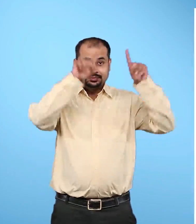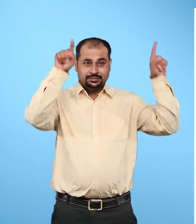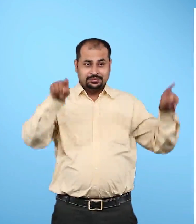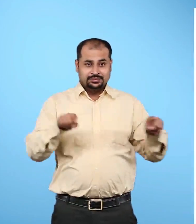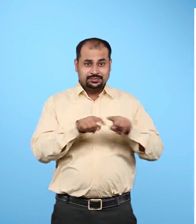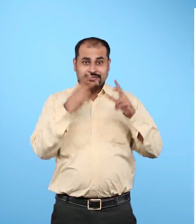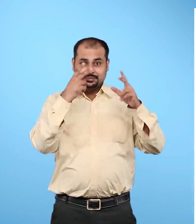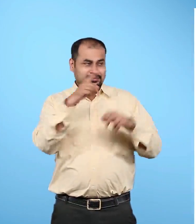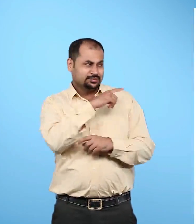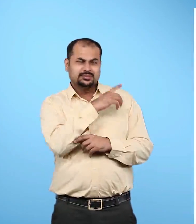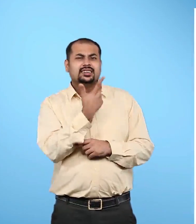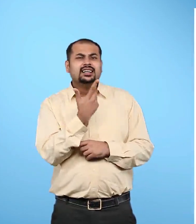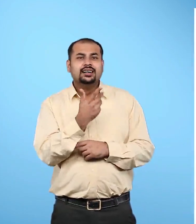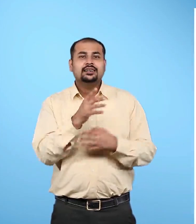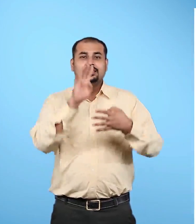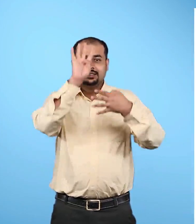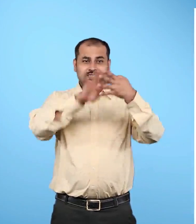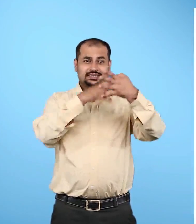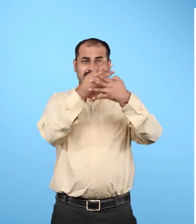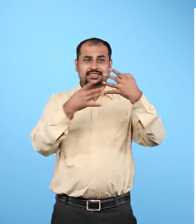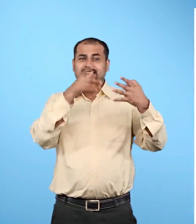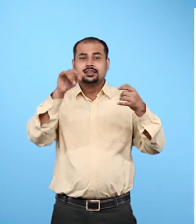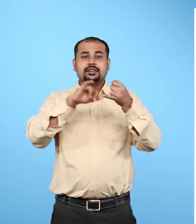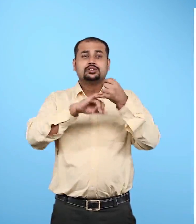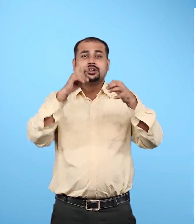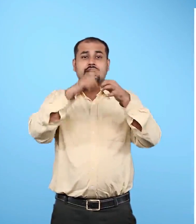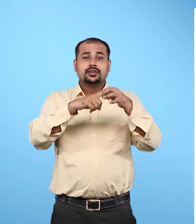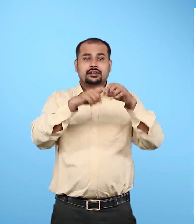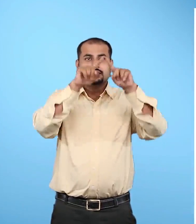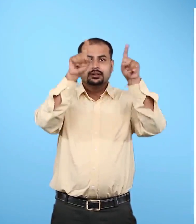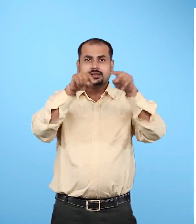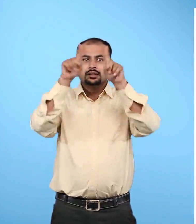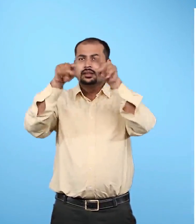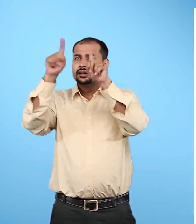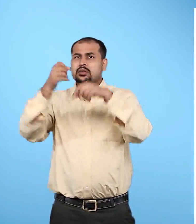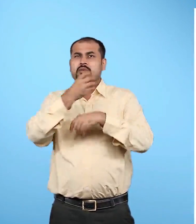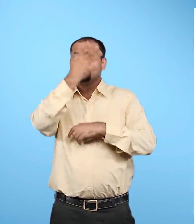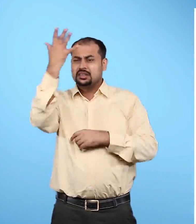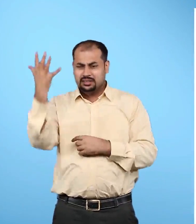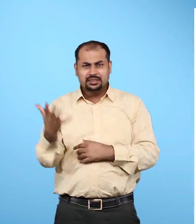On top of this page we have a grid structure made by many squares.